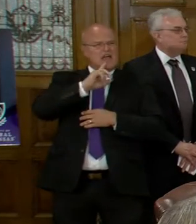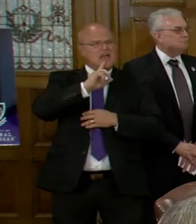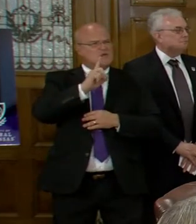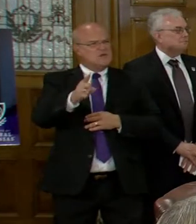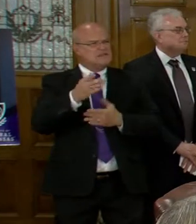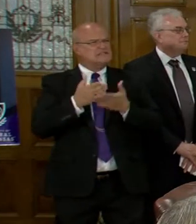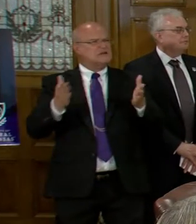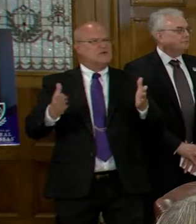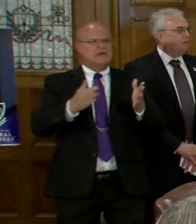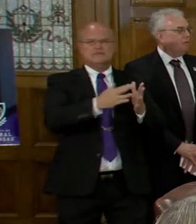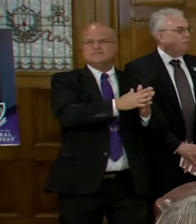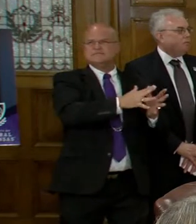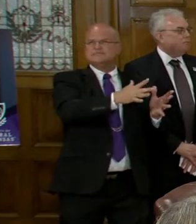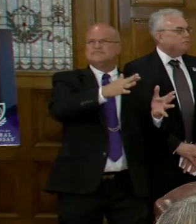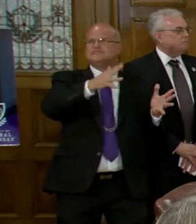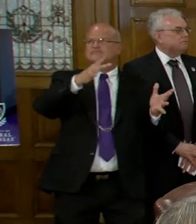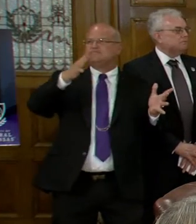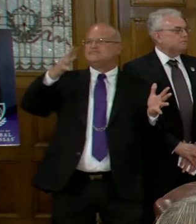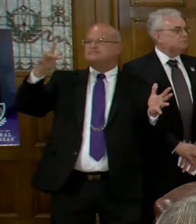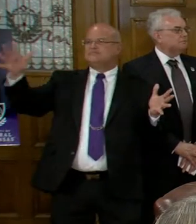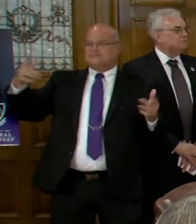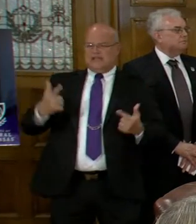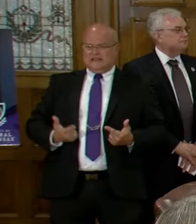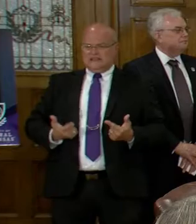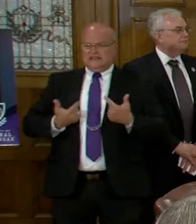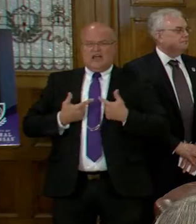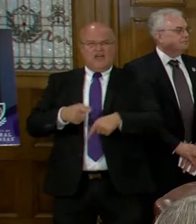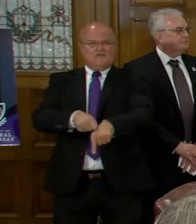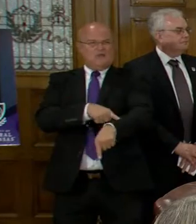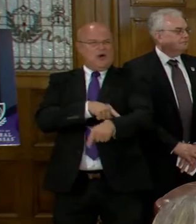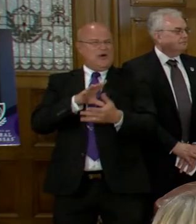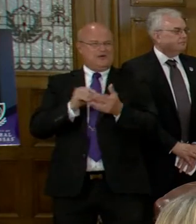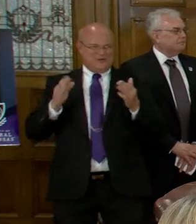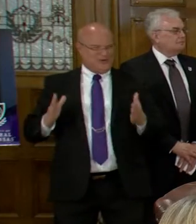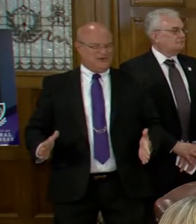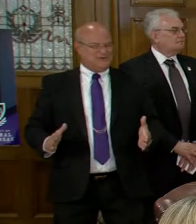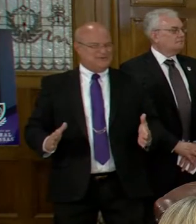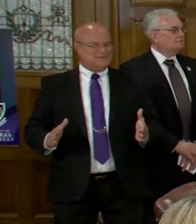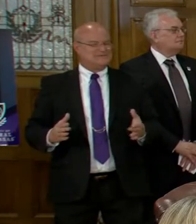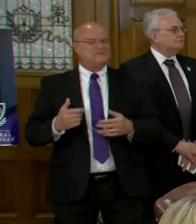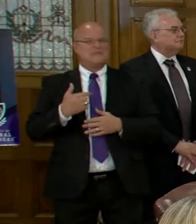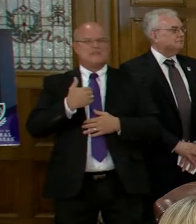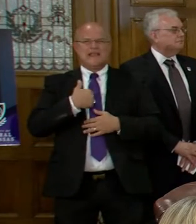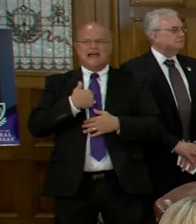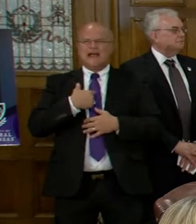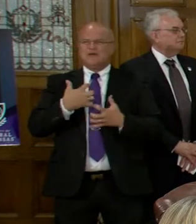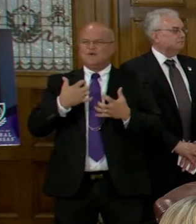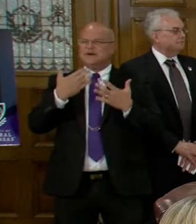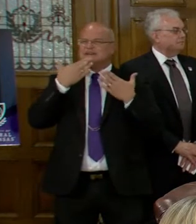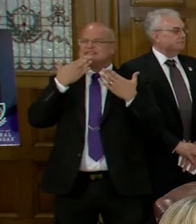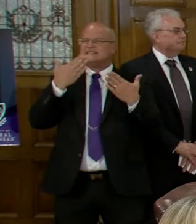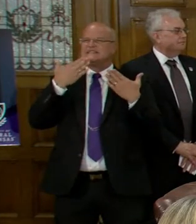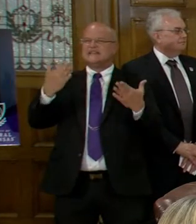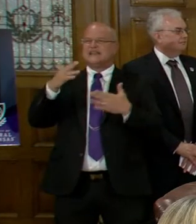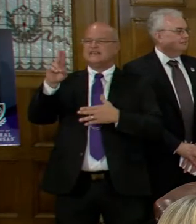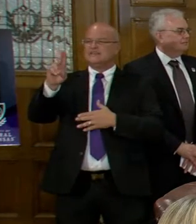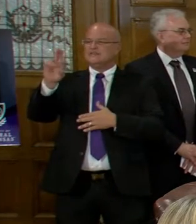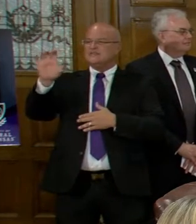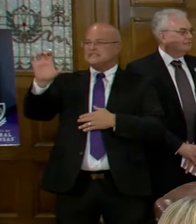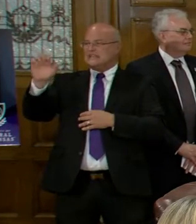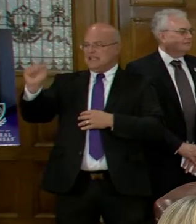in some ways, all the way up to lifelong learners. I want to particularly thank